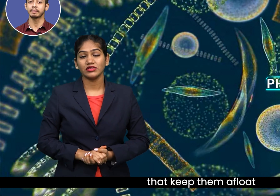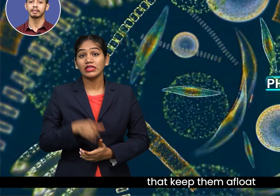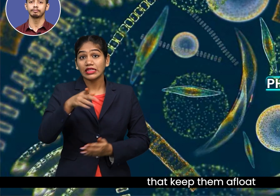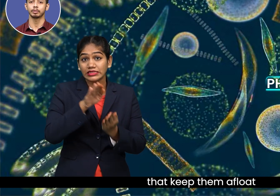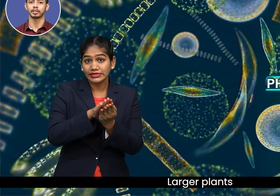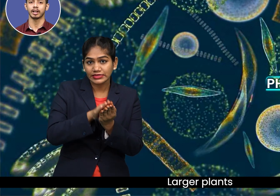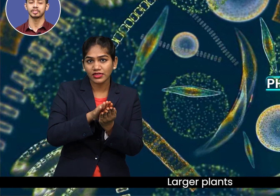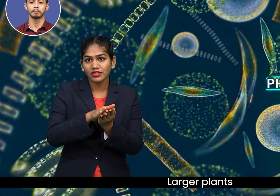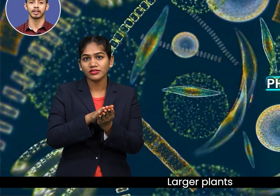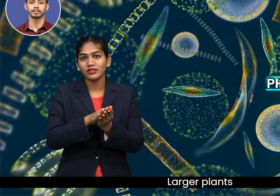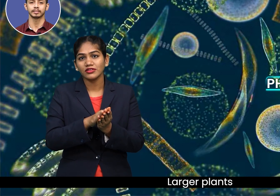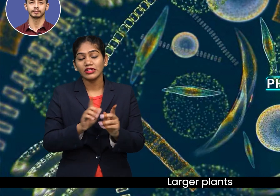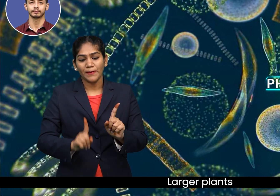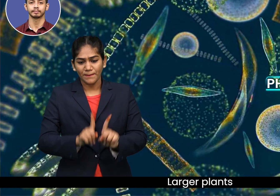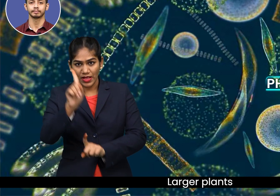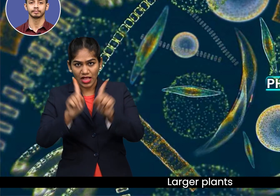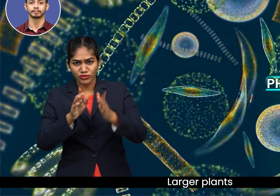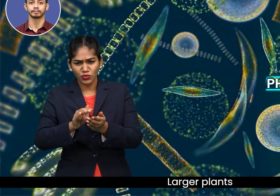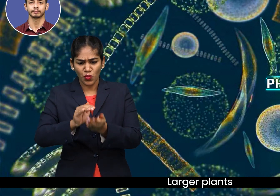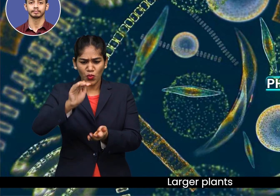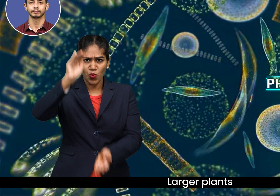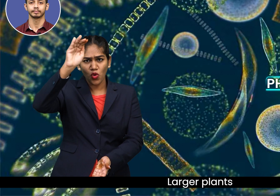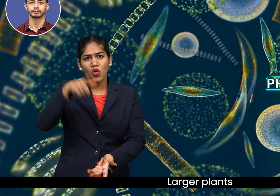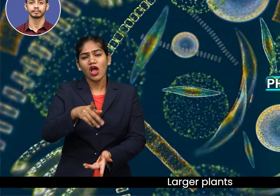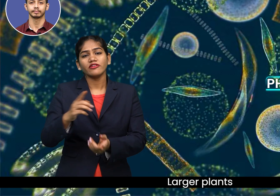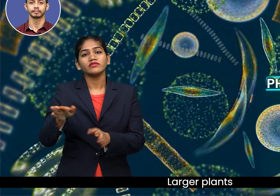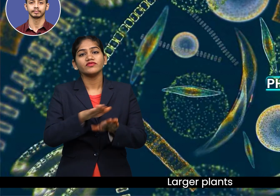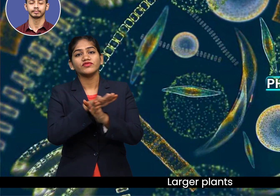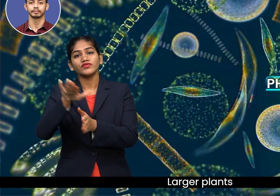that keep them float. Larger plants